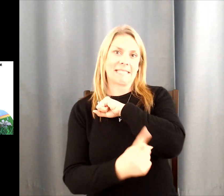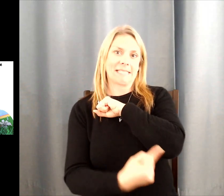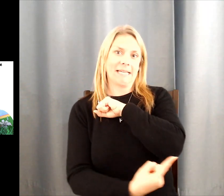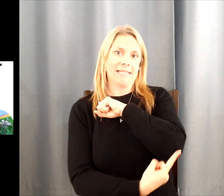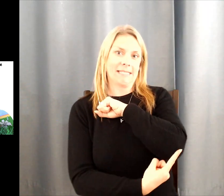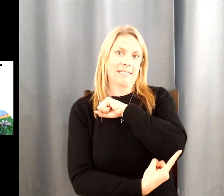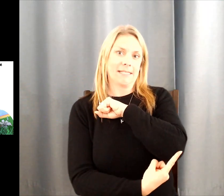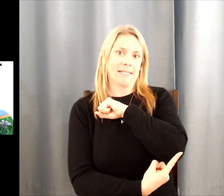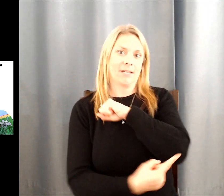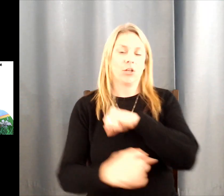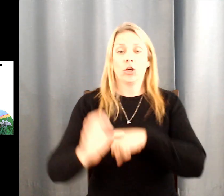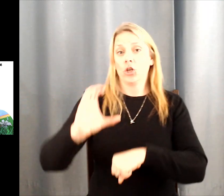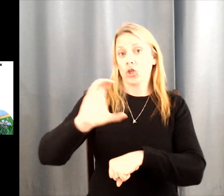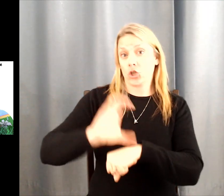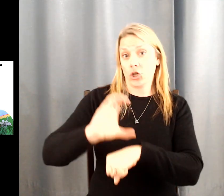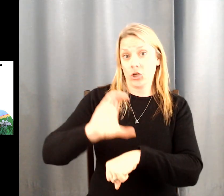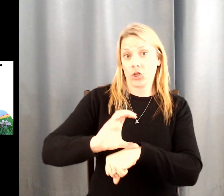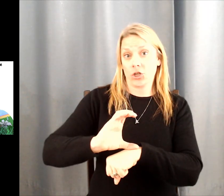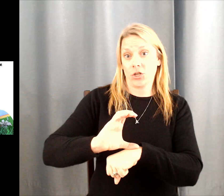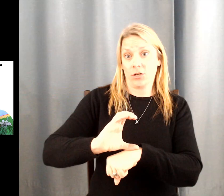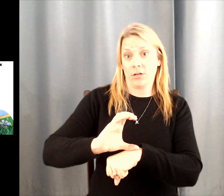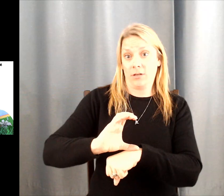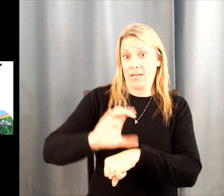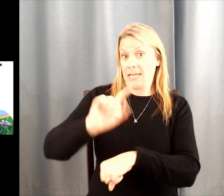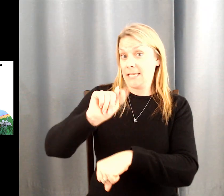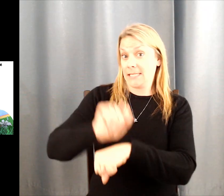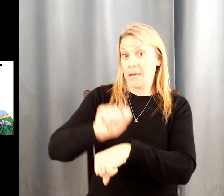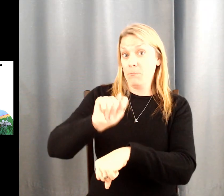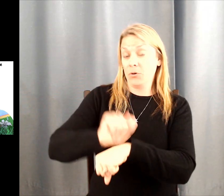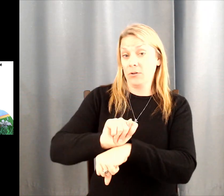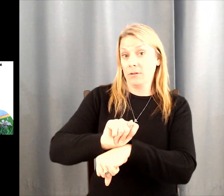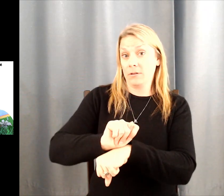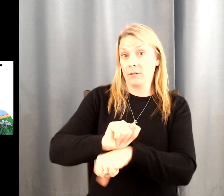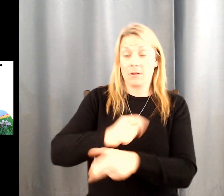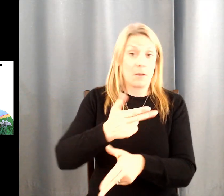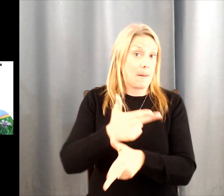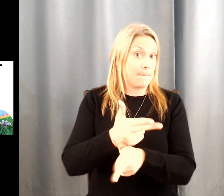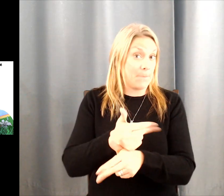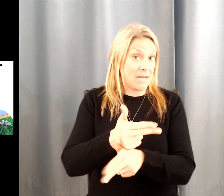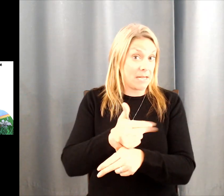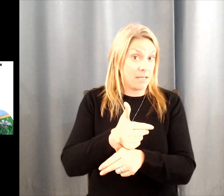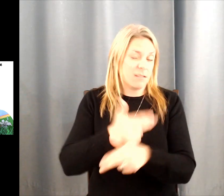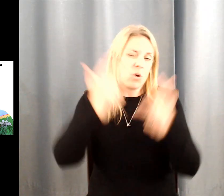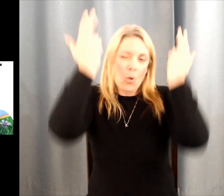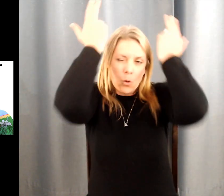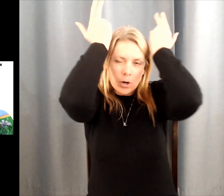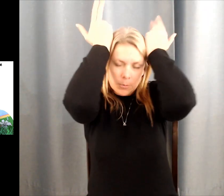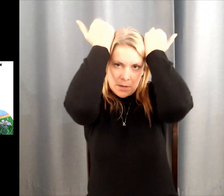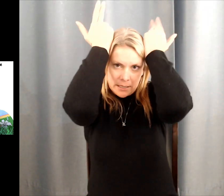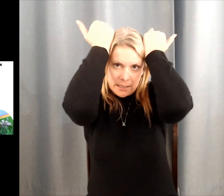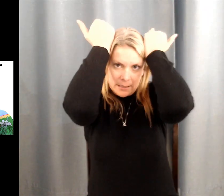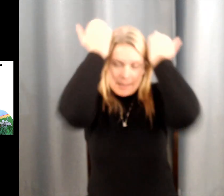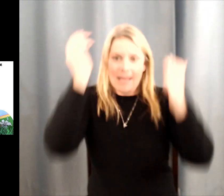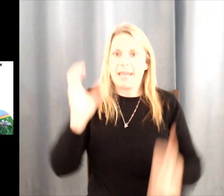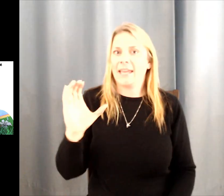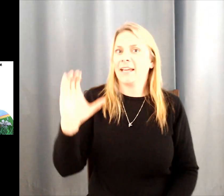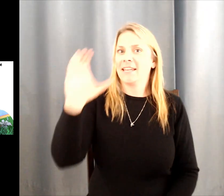basket, church, temple, bunny or bunny, and